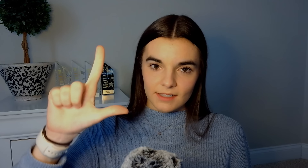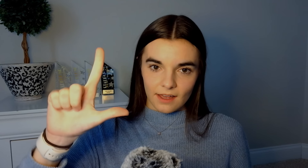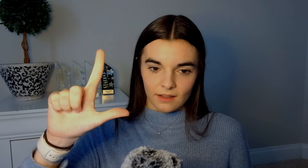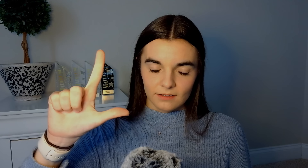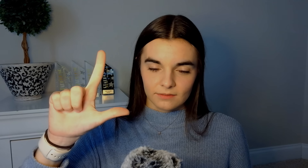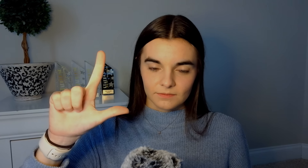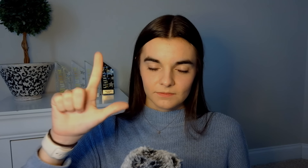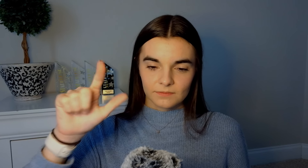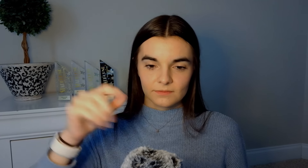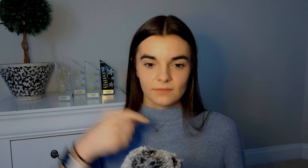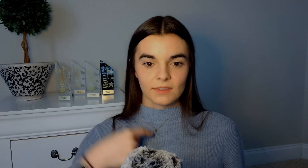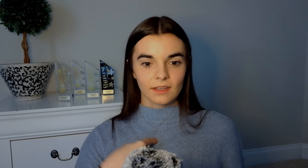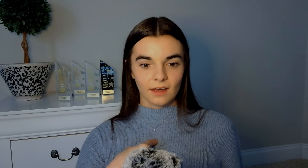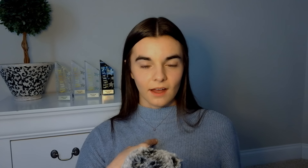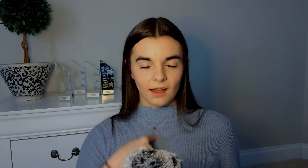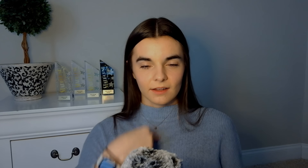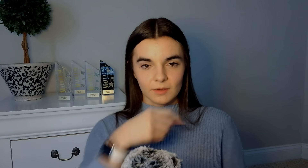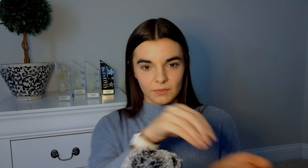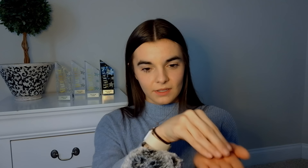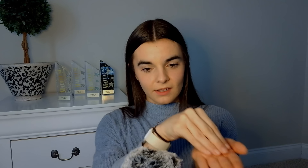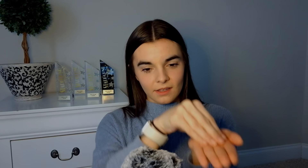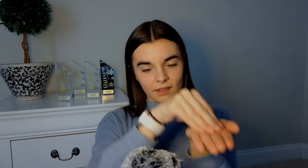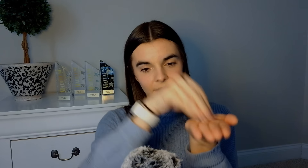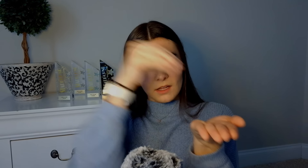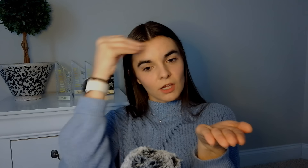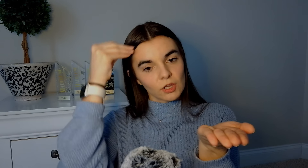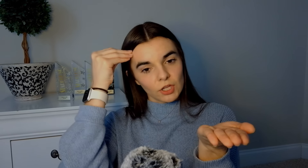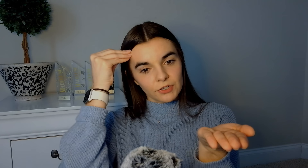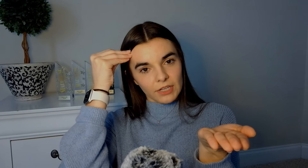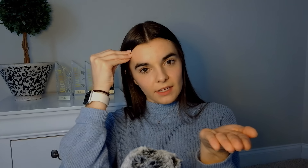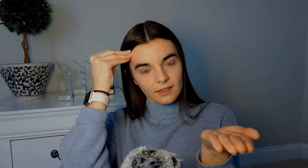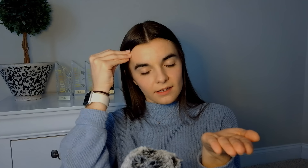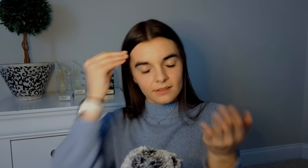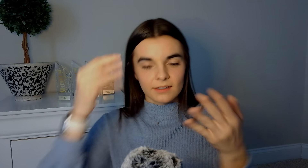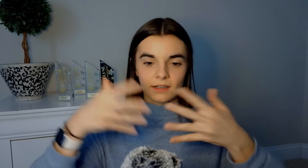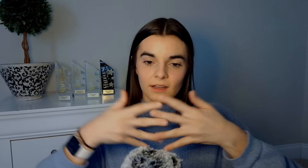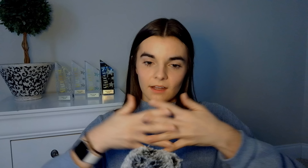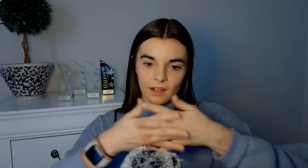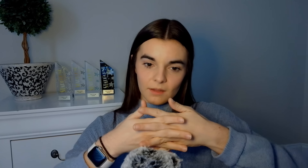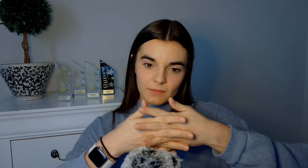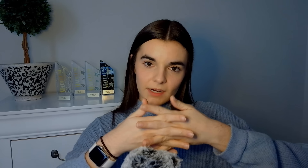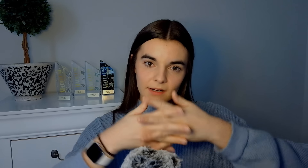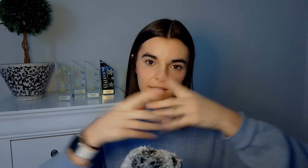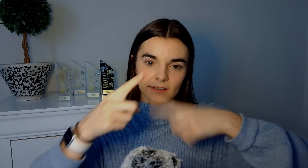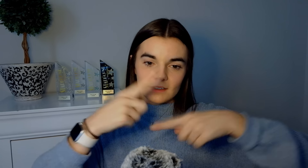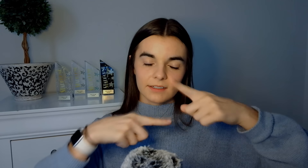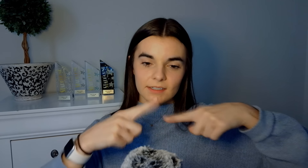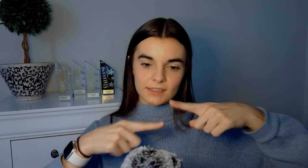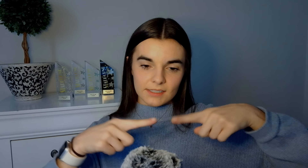ASL. I'm learning American